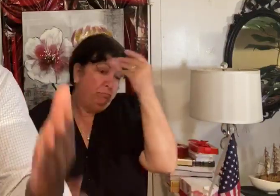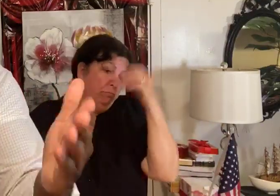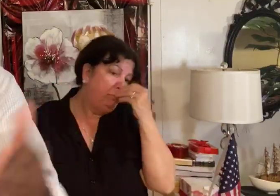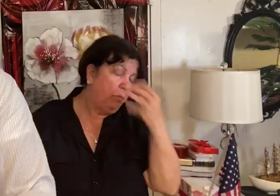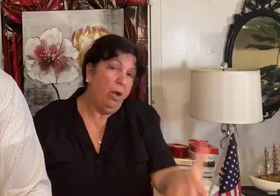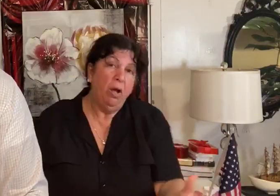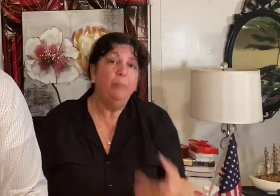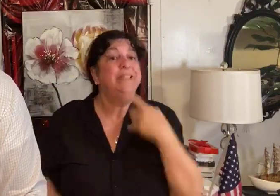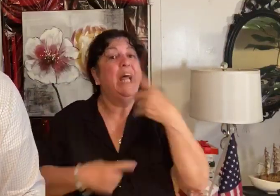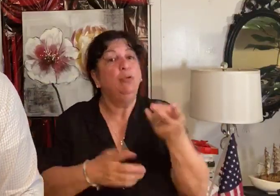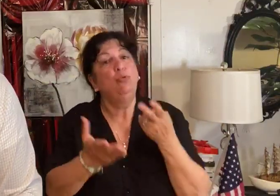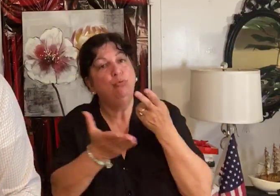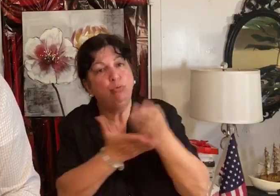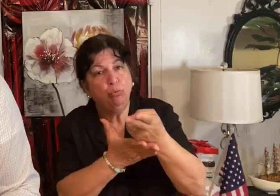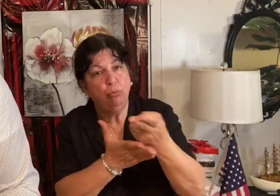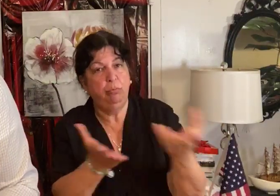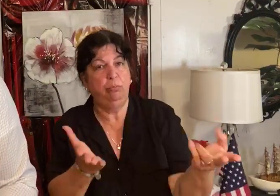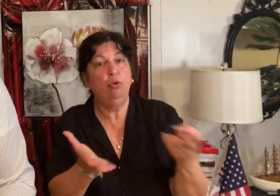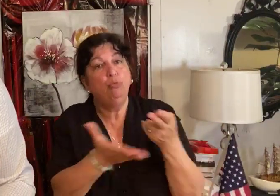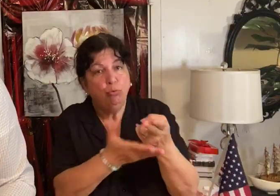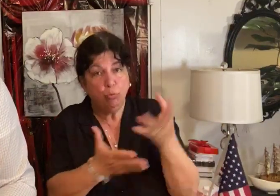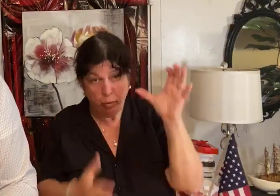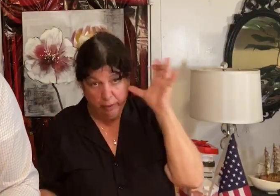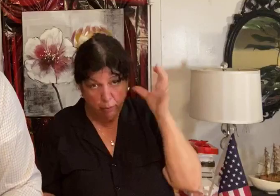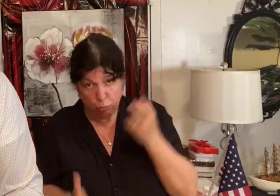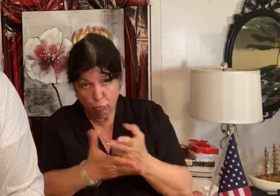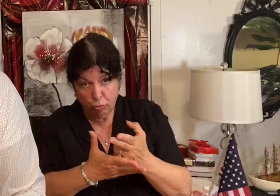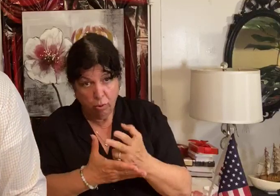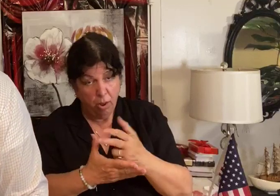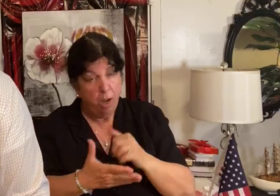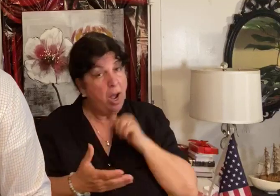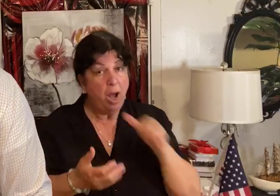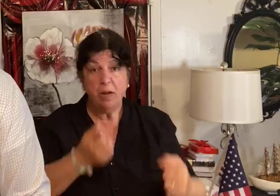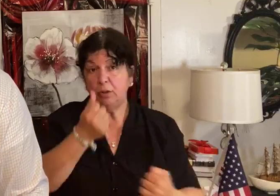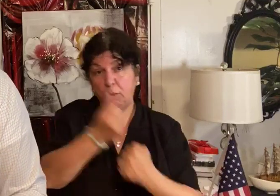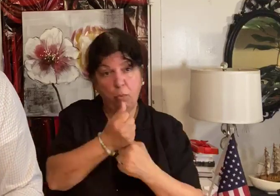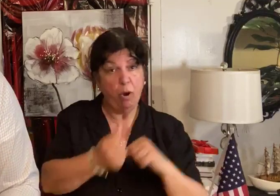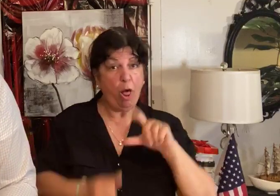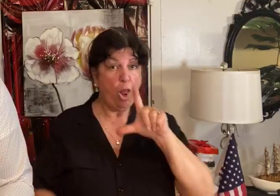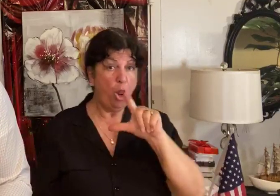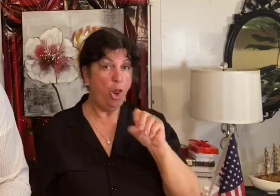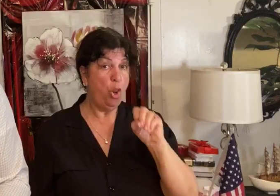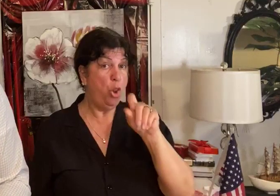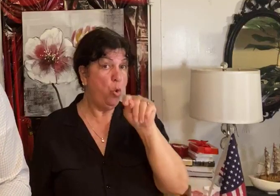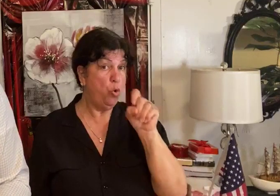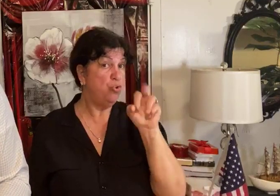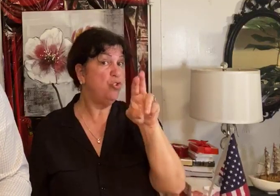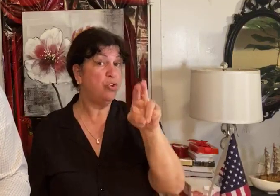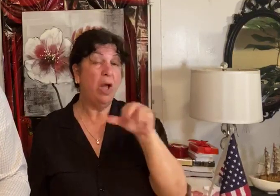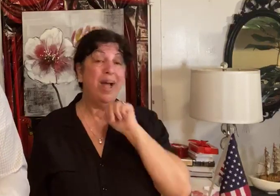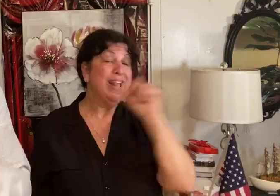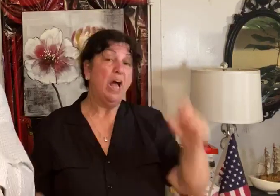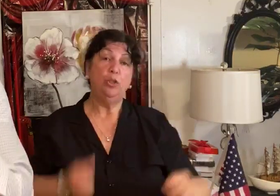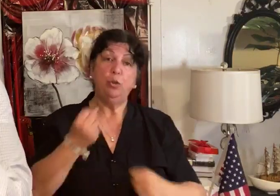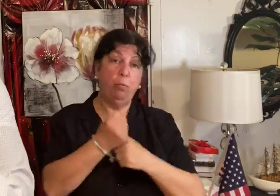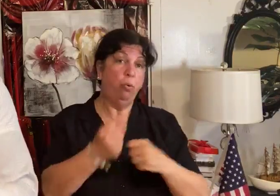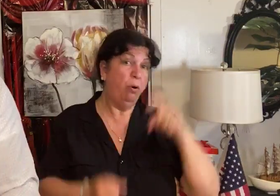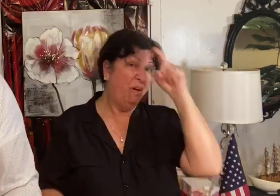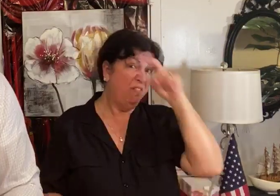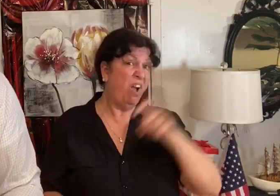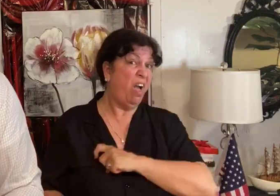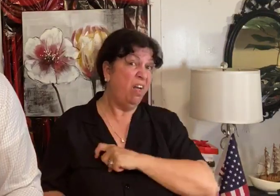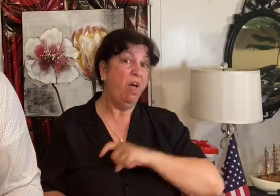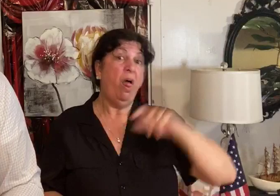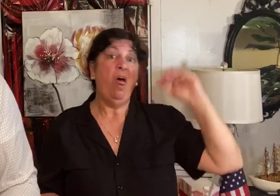here to tell you the truth. I don't support the looters. I don't support defunding the police. And I don't support